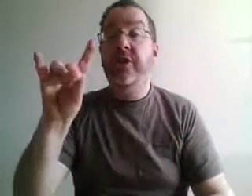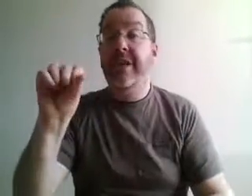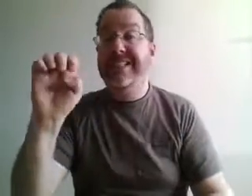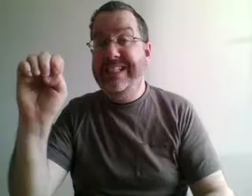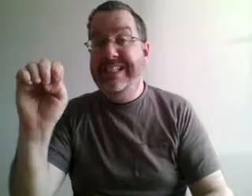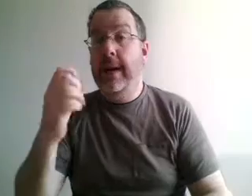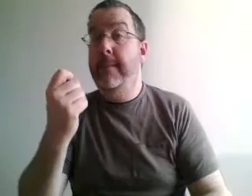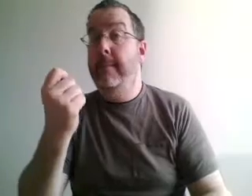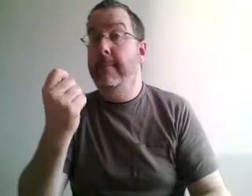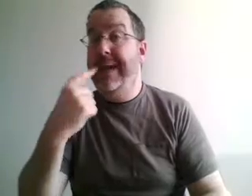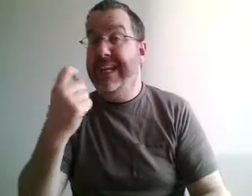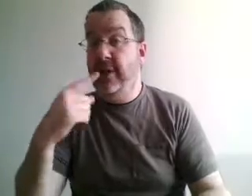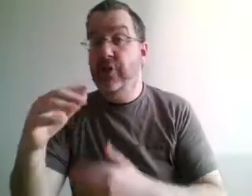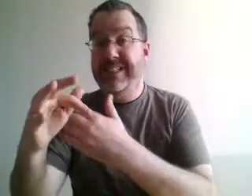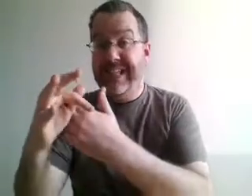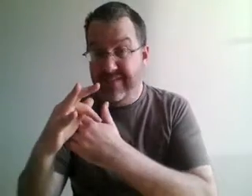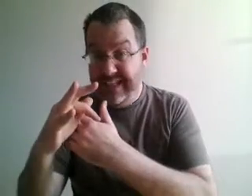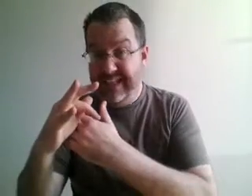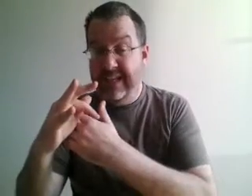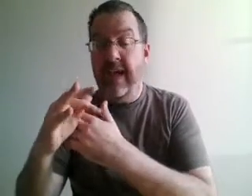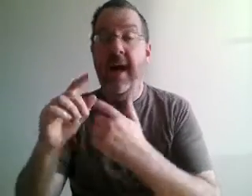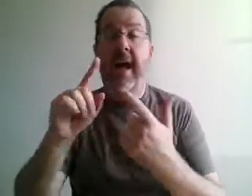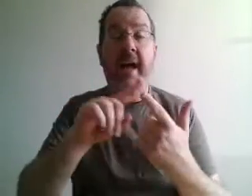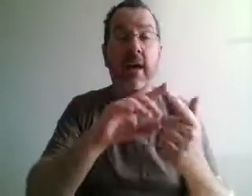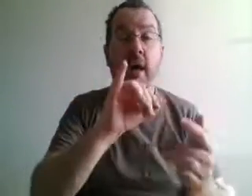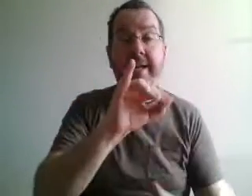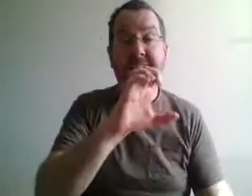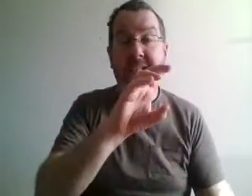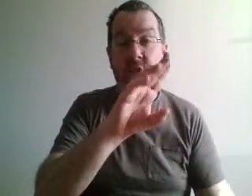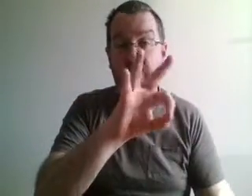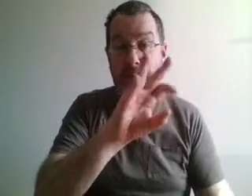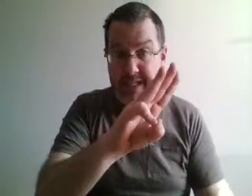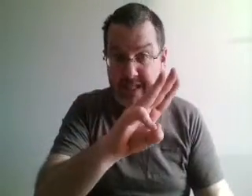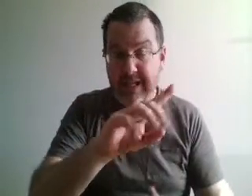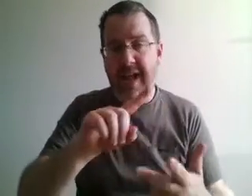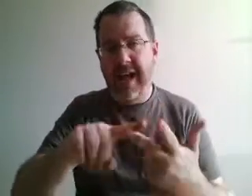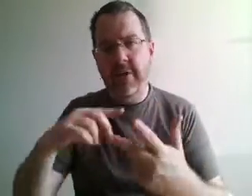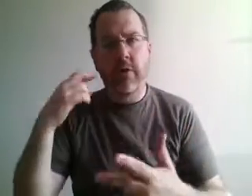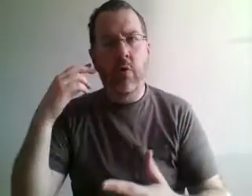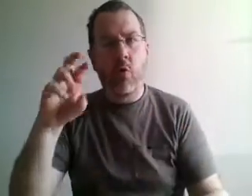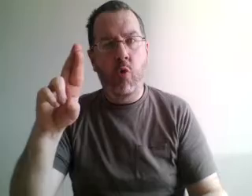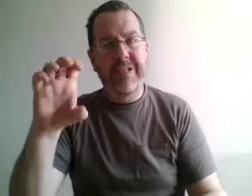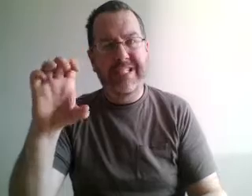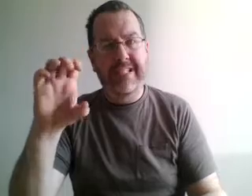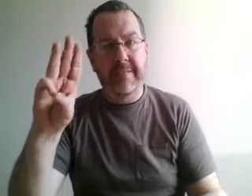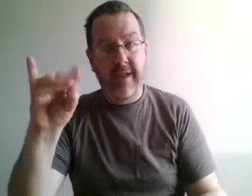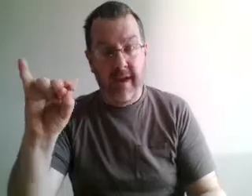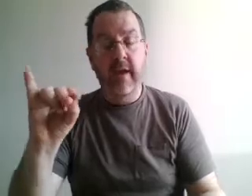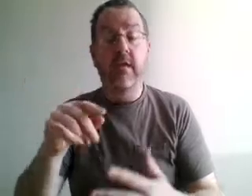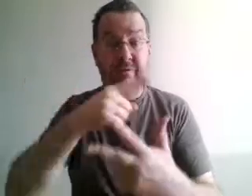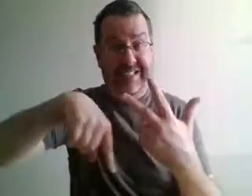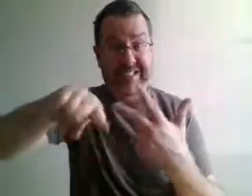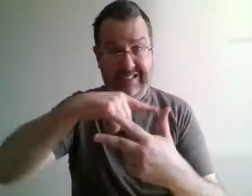medications safety and the ICGP and the Royal College of Physicians, we're all putting out advisories to our